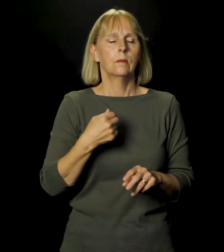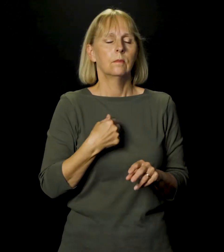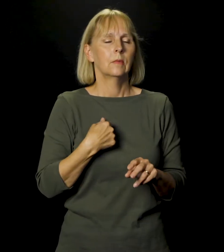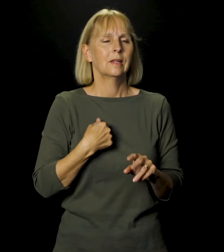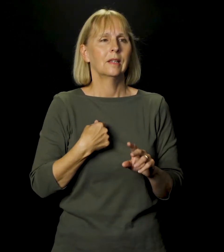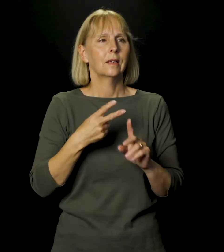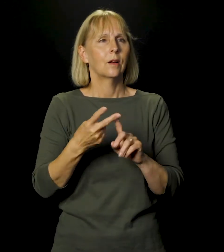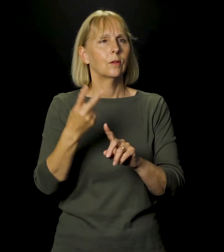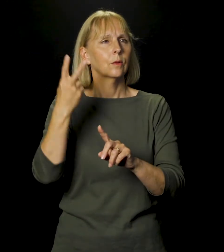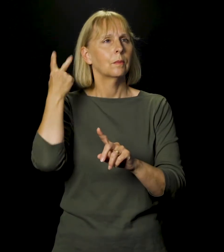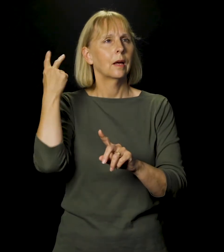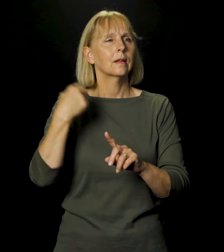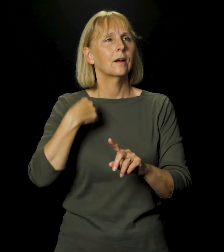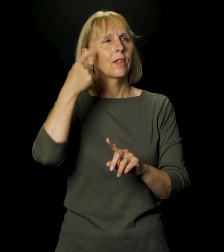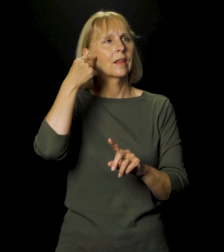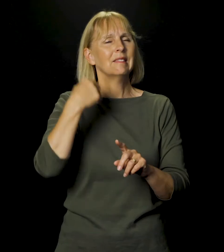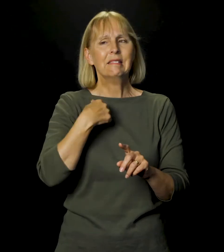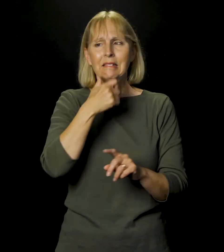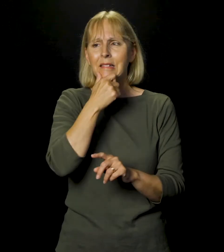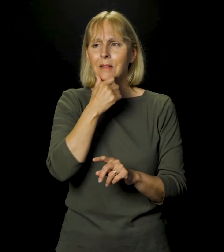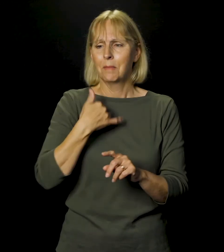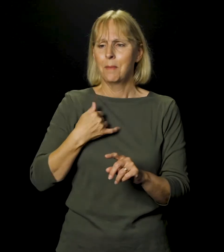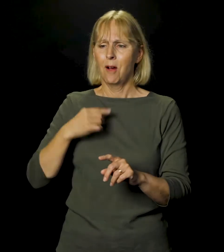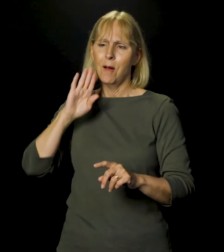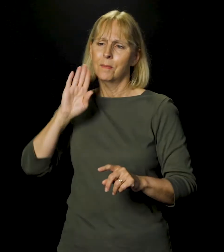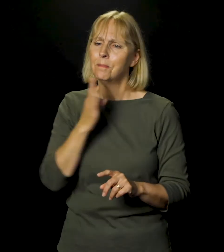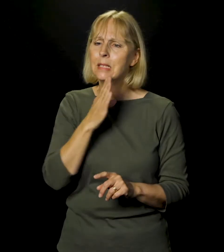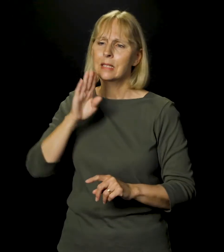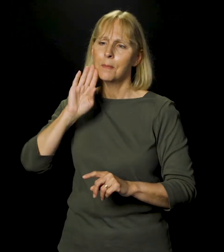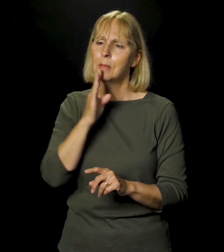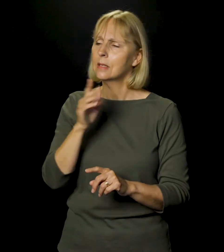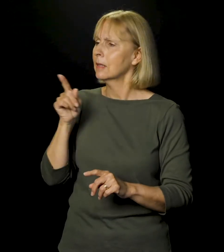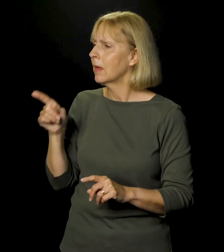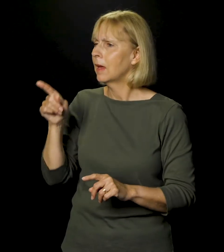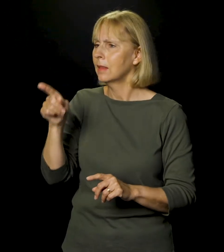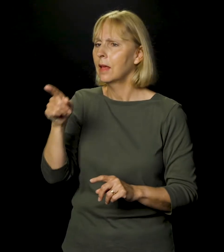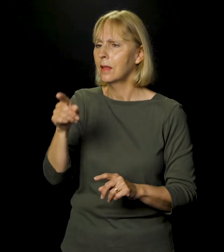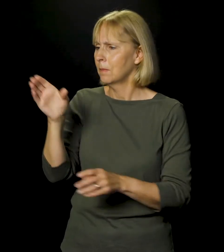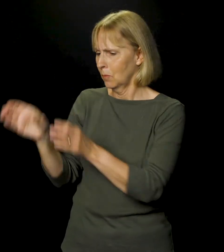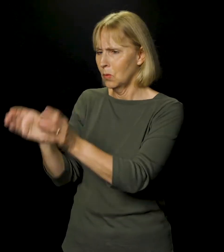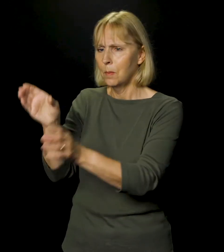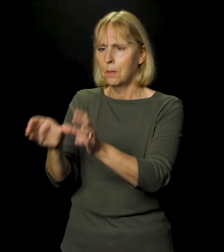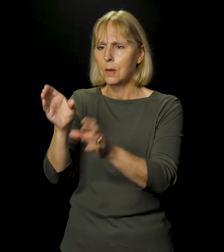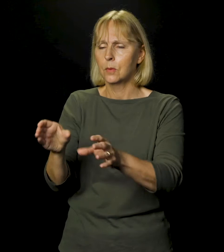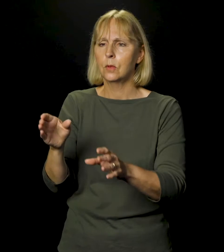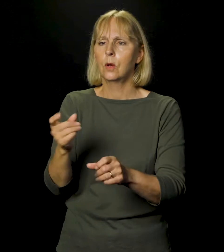back and I think all the time I've missed that God wants me to pay attention to what's happening in here.